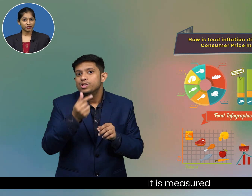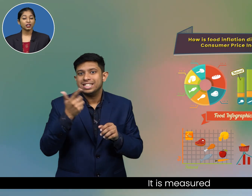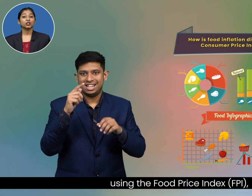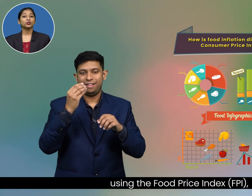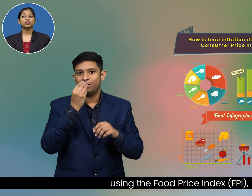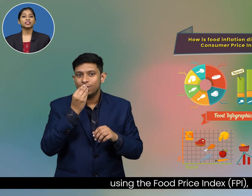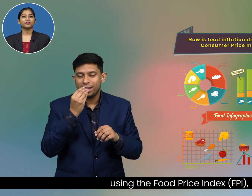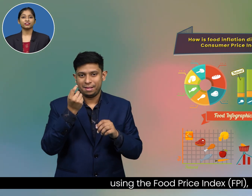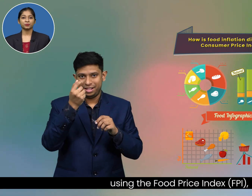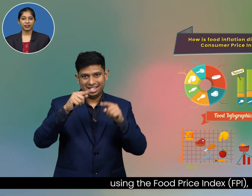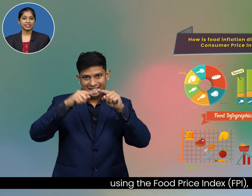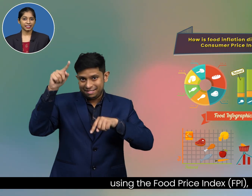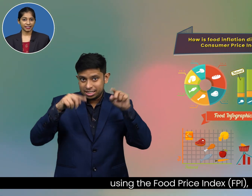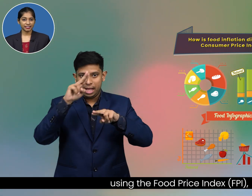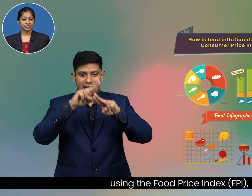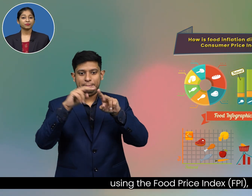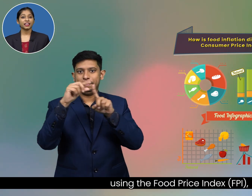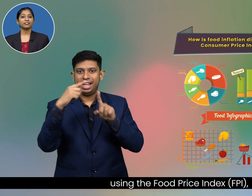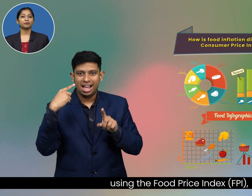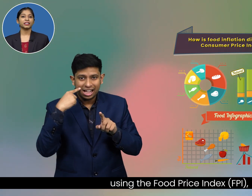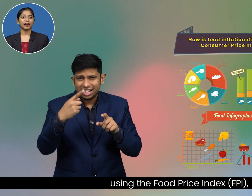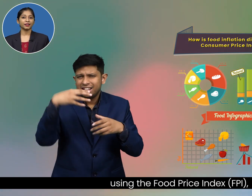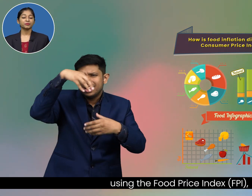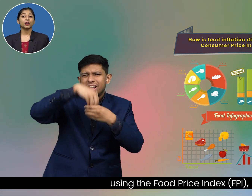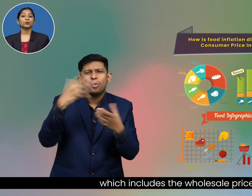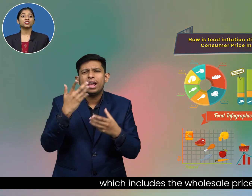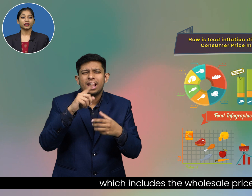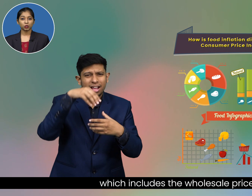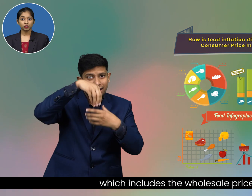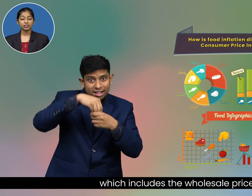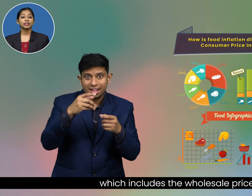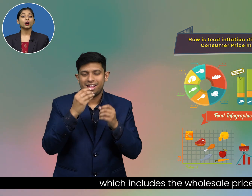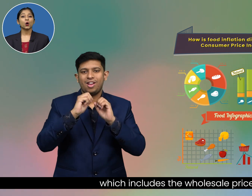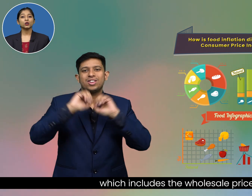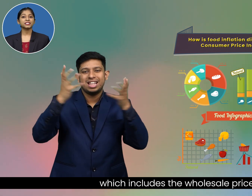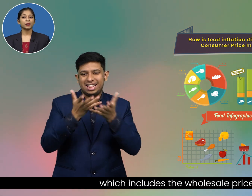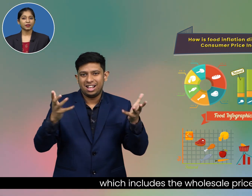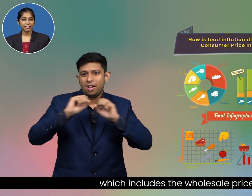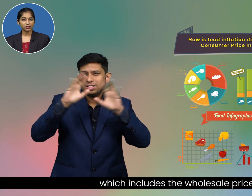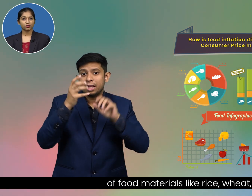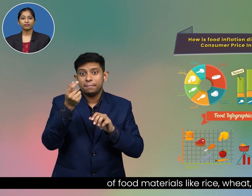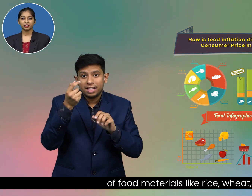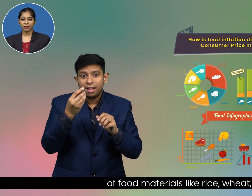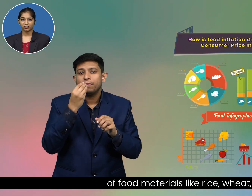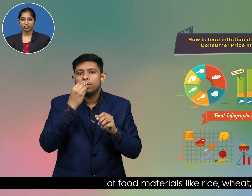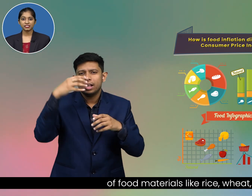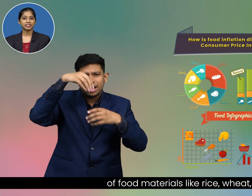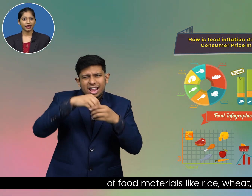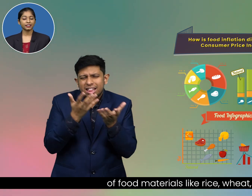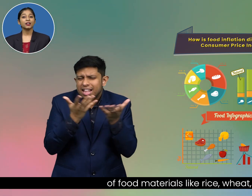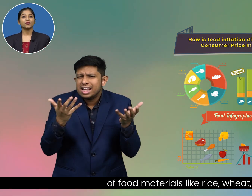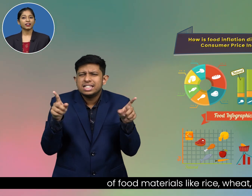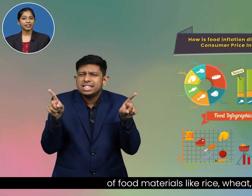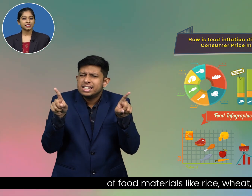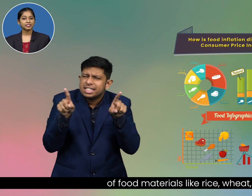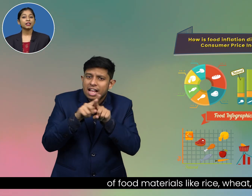measured using the food price index FPI, which includes the wholesale prices of food materials